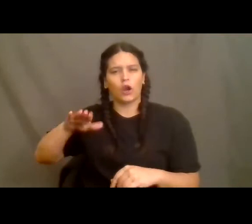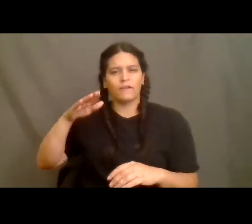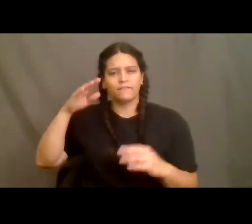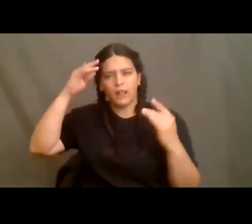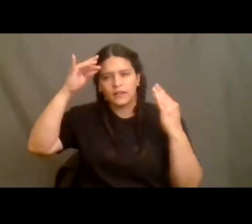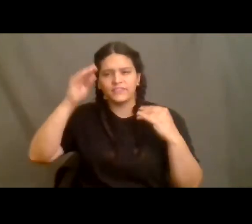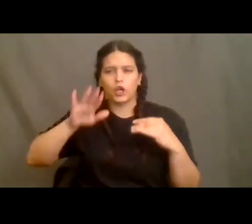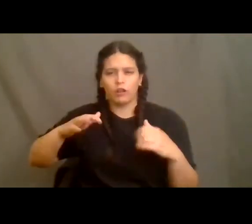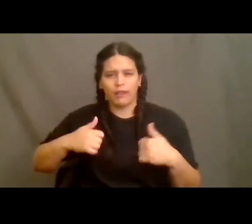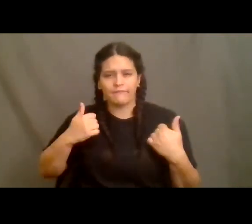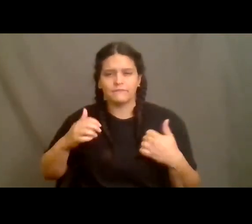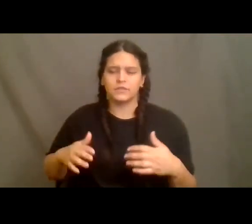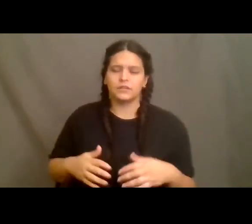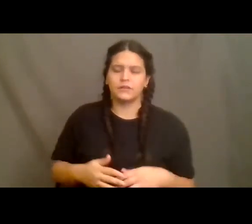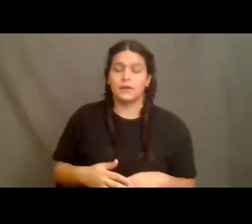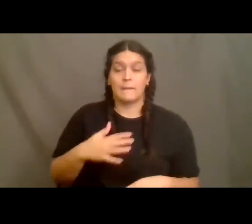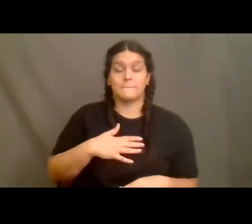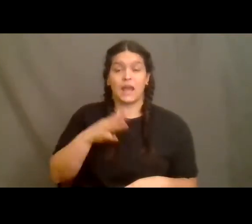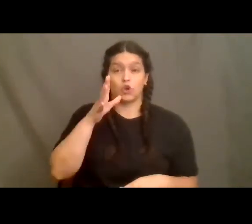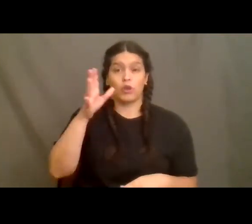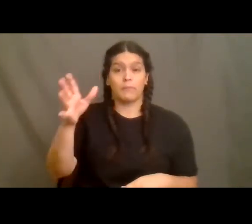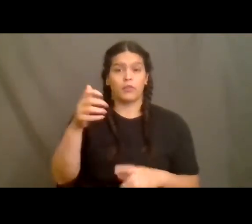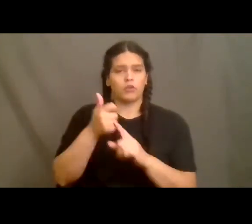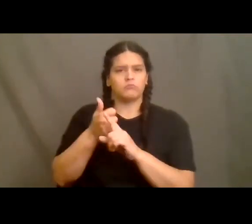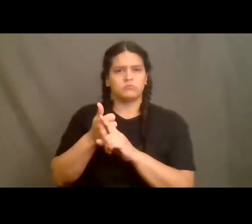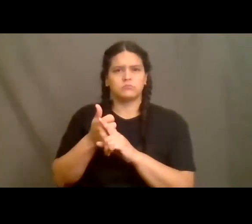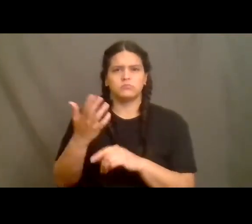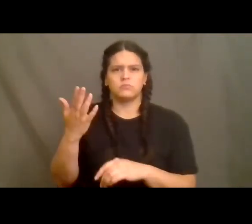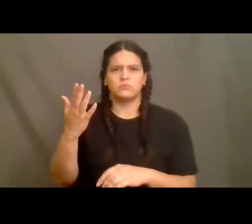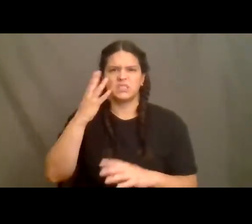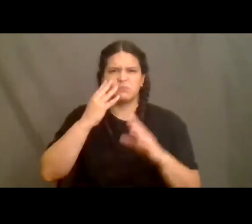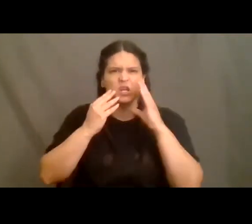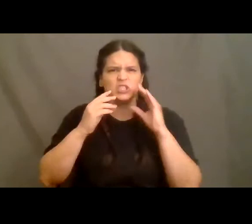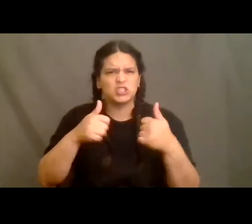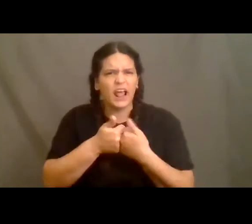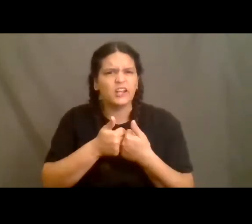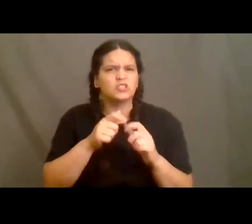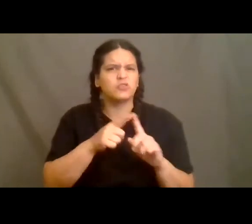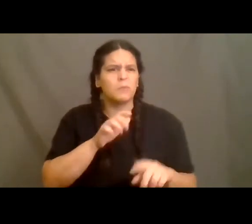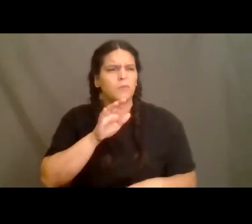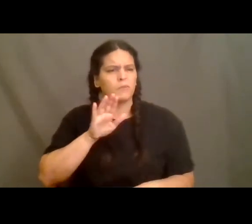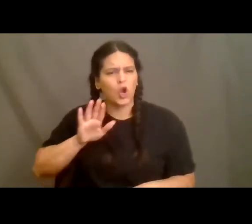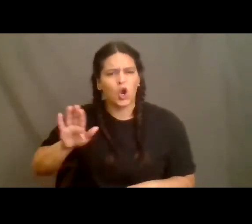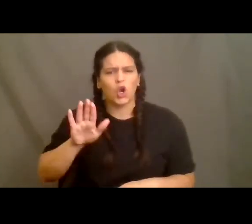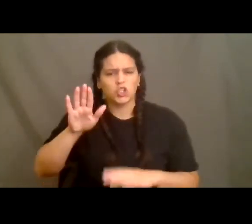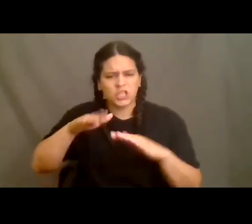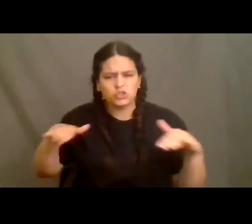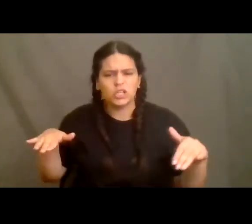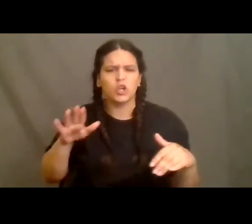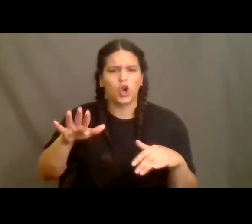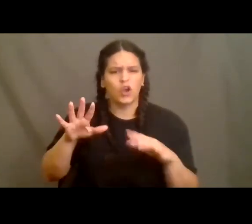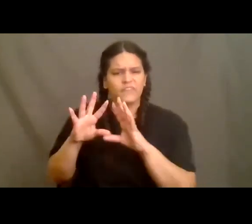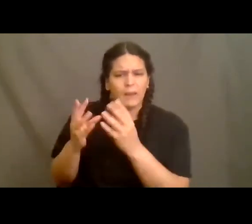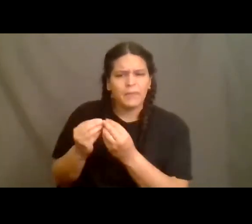grandmother, she was challenged by her own children. She was challenged by her own relatives, her